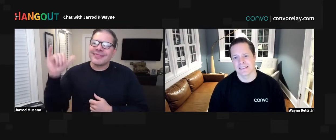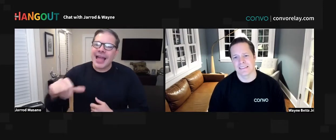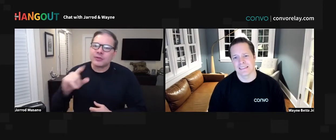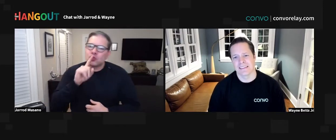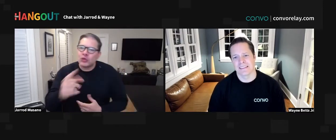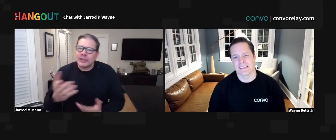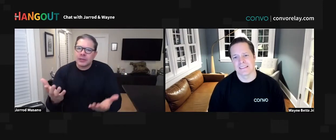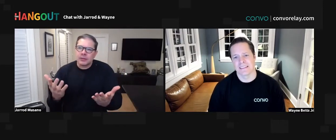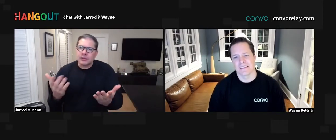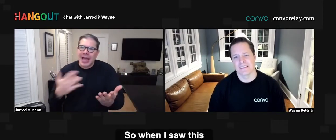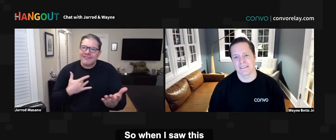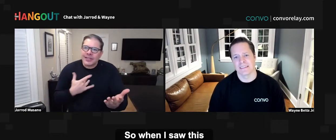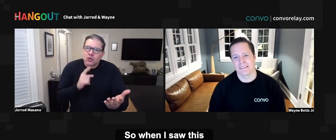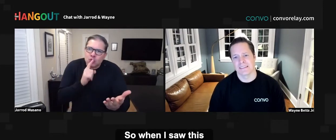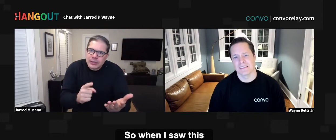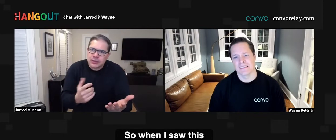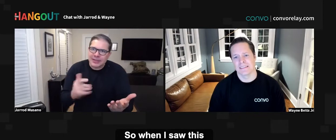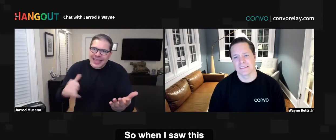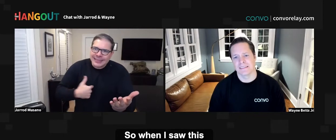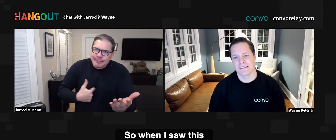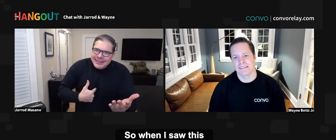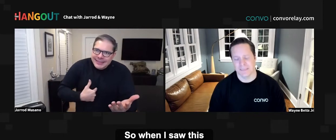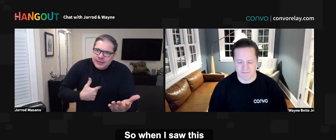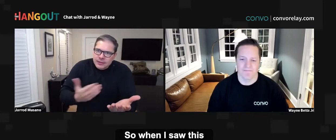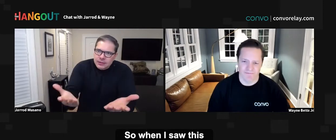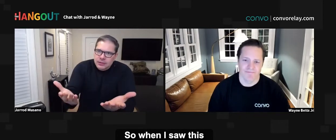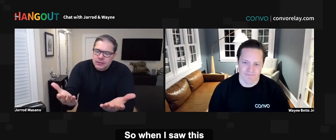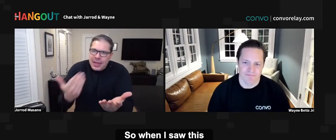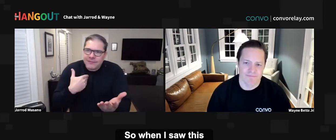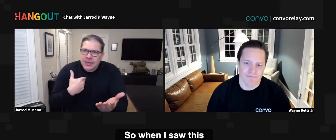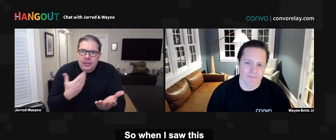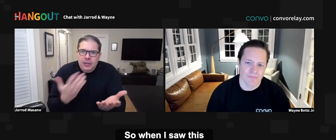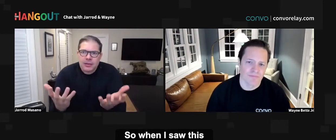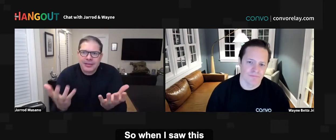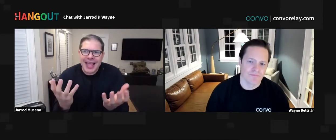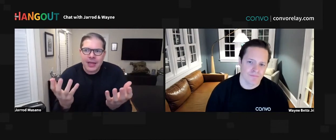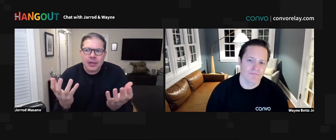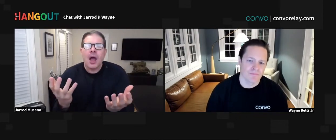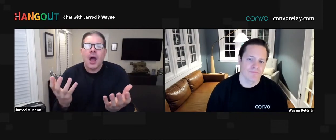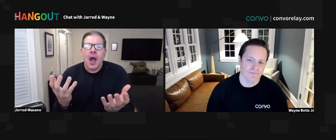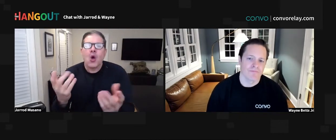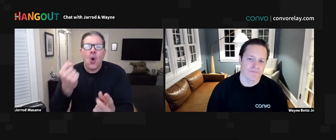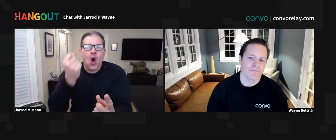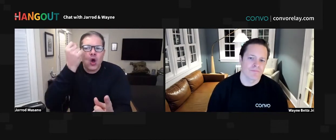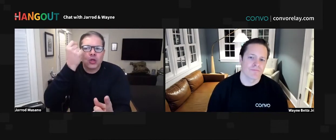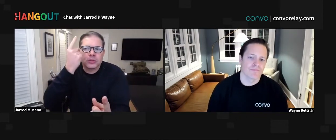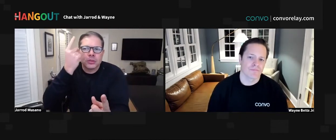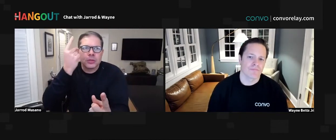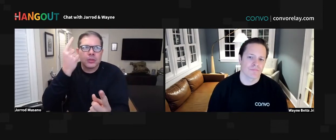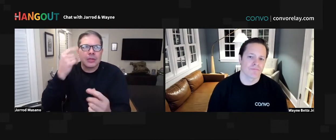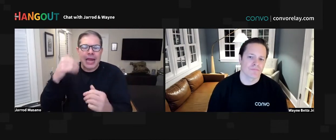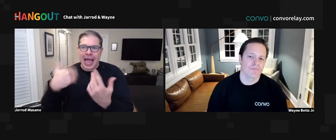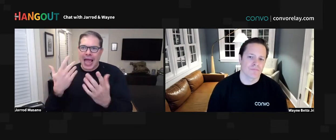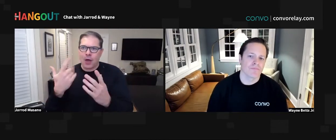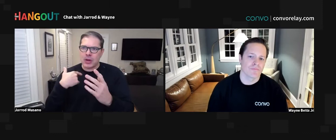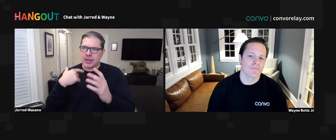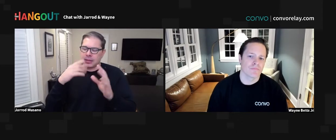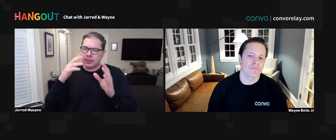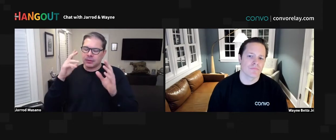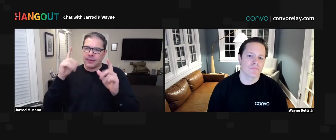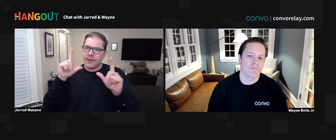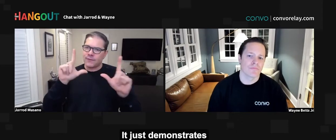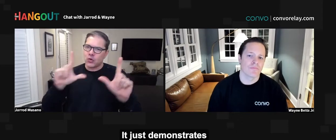idiots. And when I saw this marketing, it was real. This really reflects me as a